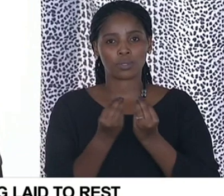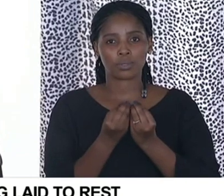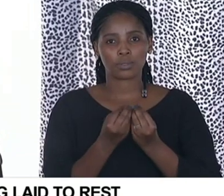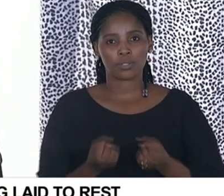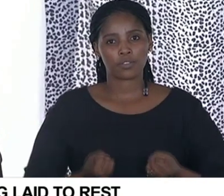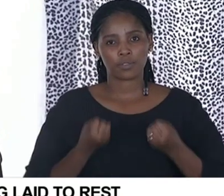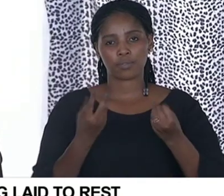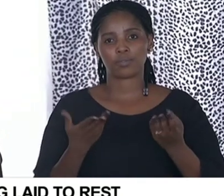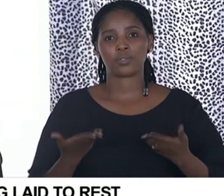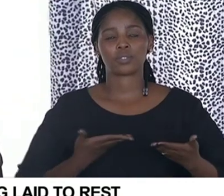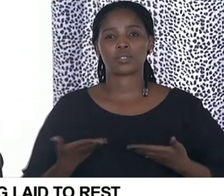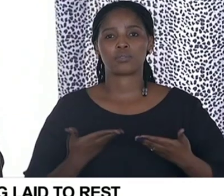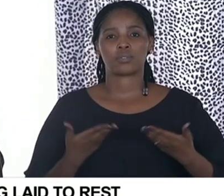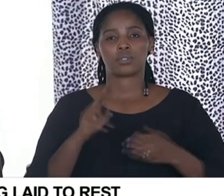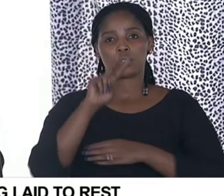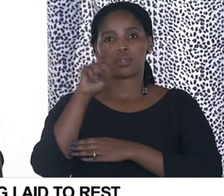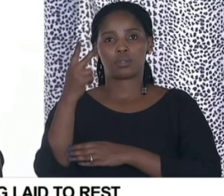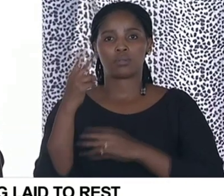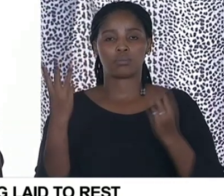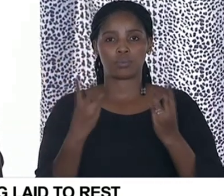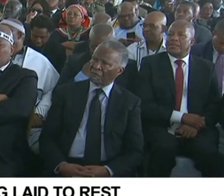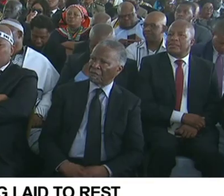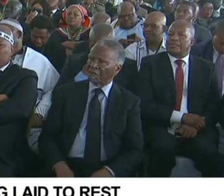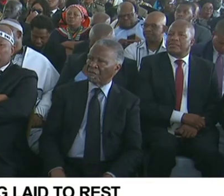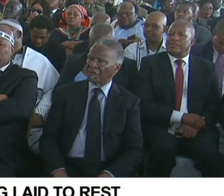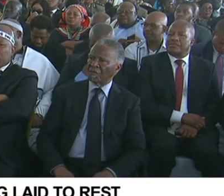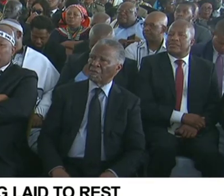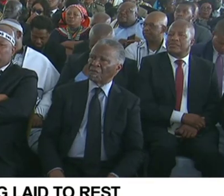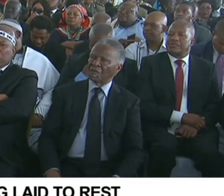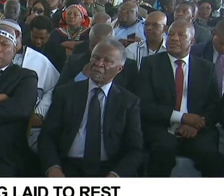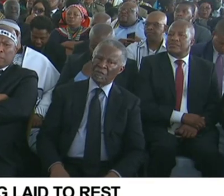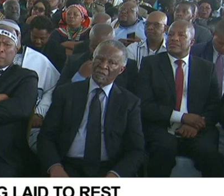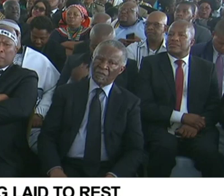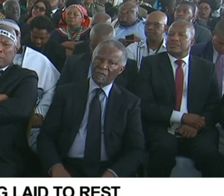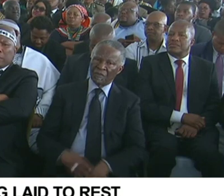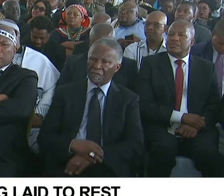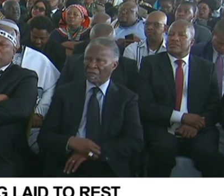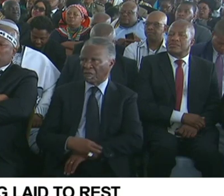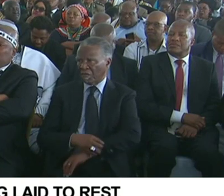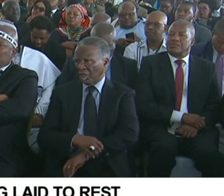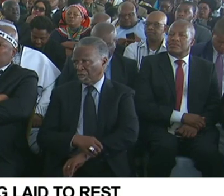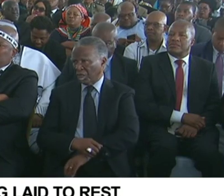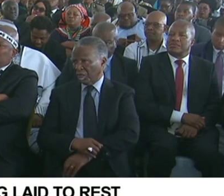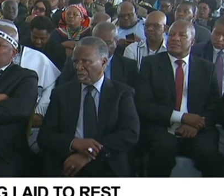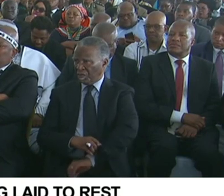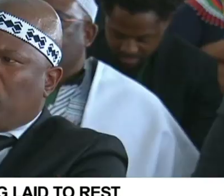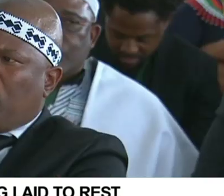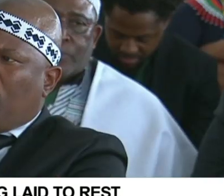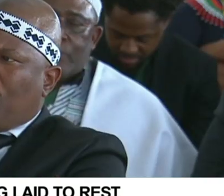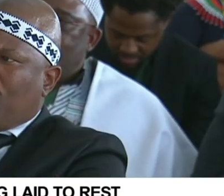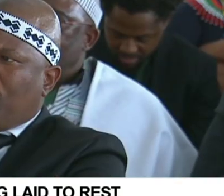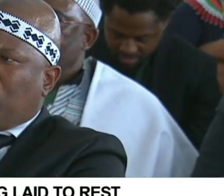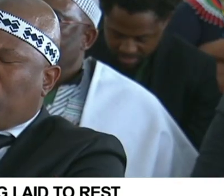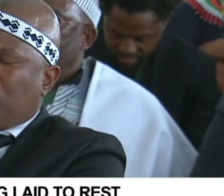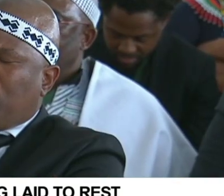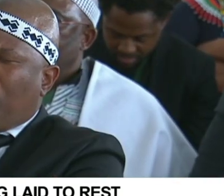to others as His Majesty was. The president said the nation had lost a respected leader who was